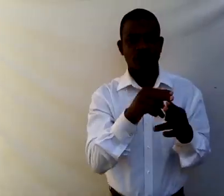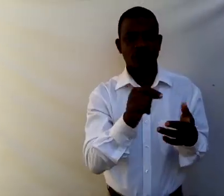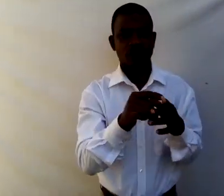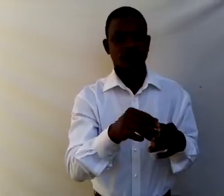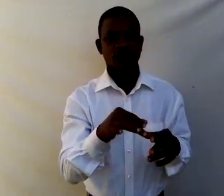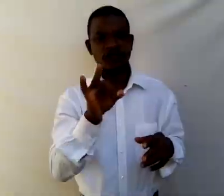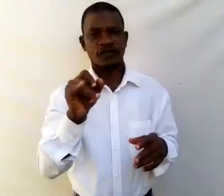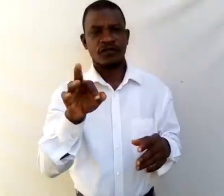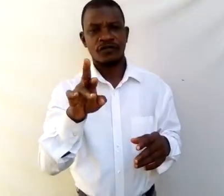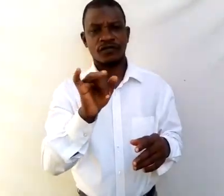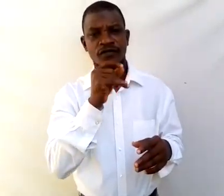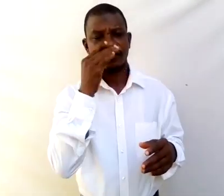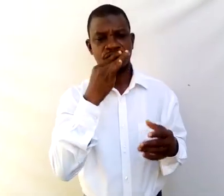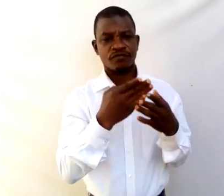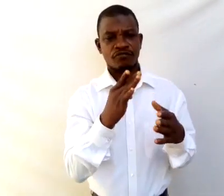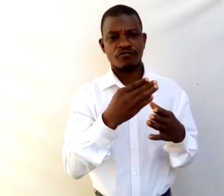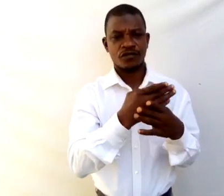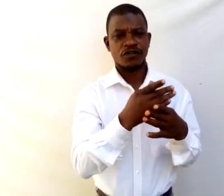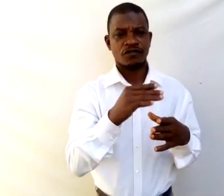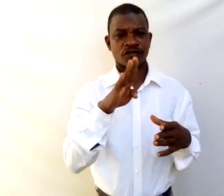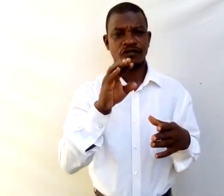friction between bone surfaces.